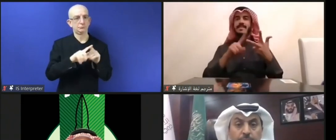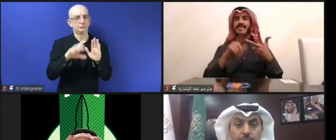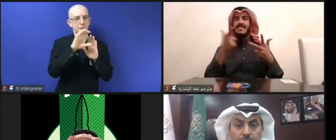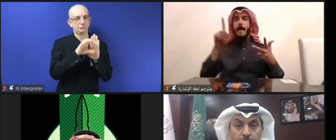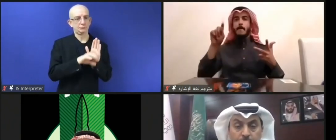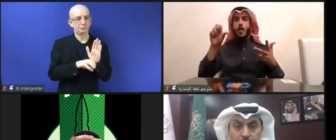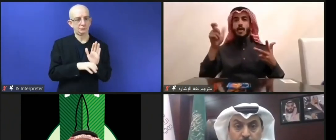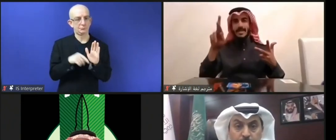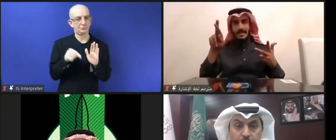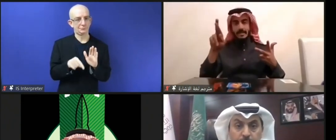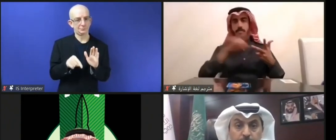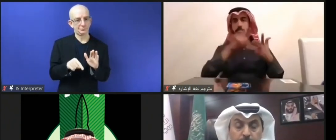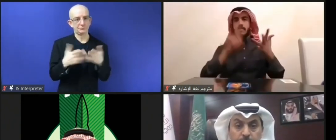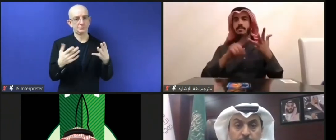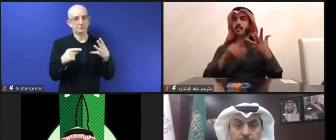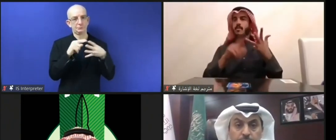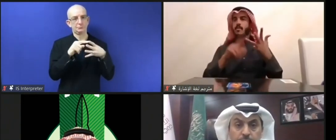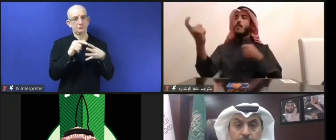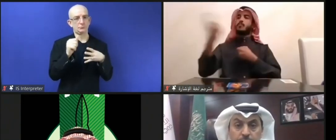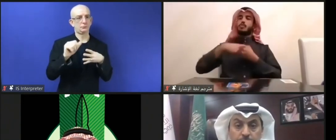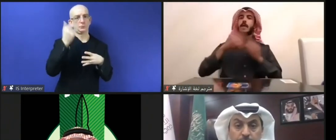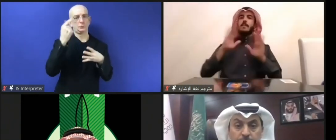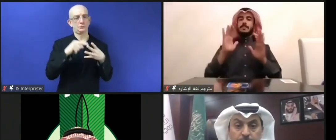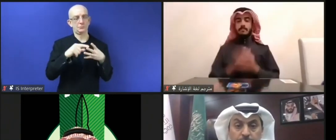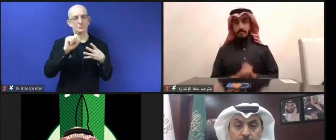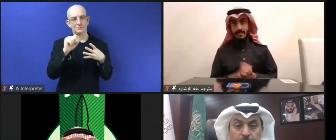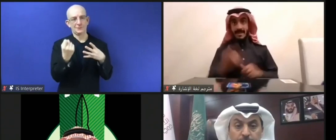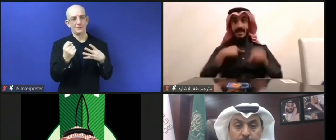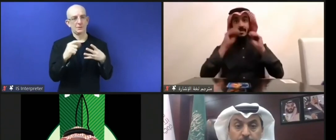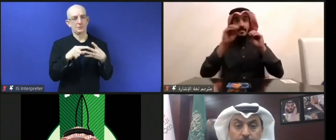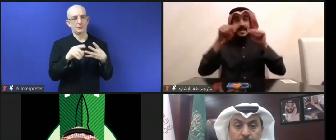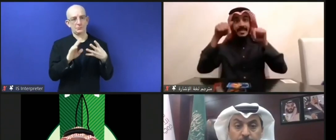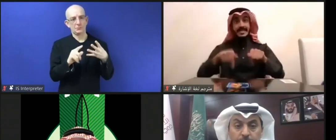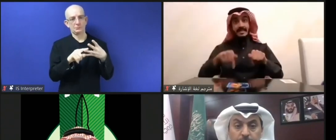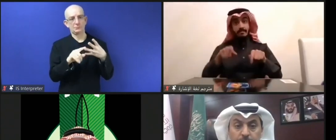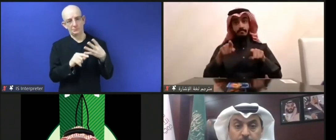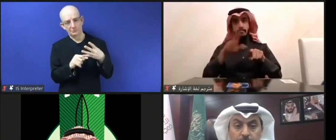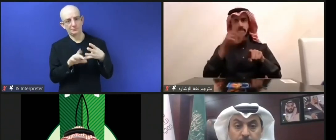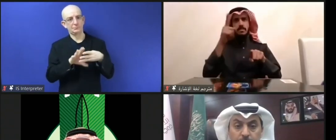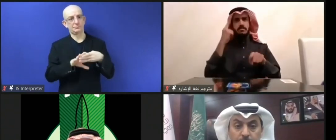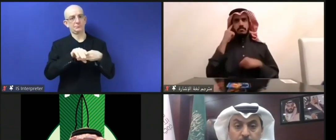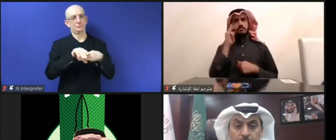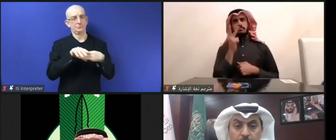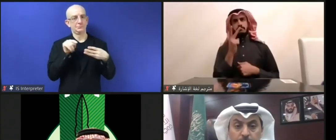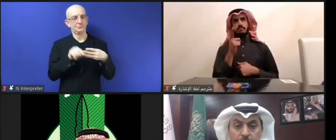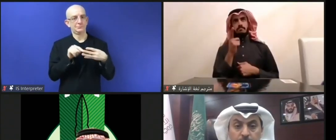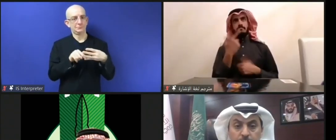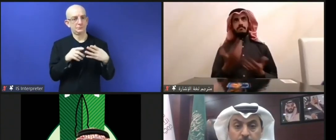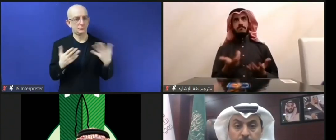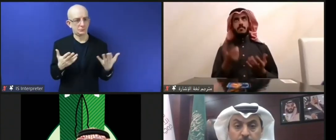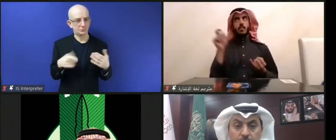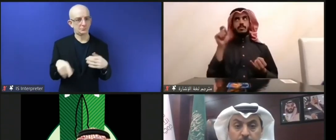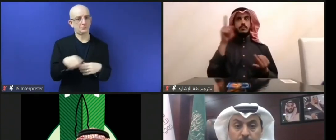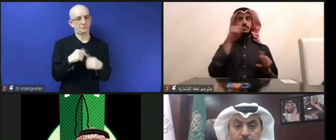end, participate. I'm sure now that it came to your mind how many entities certified